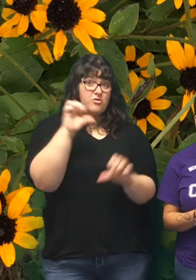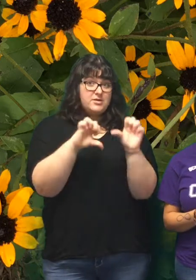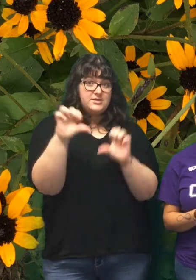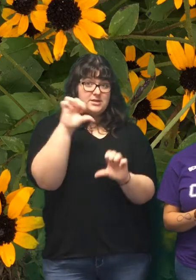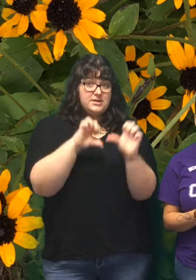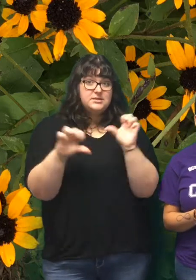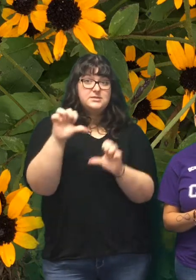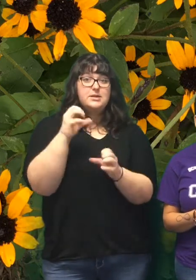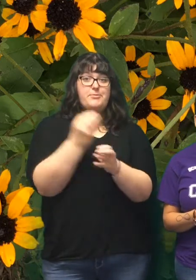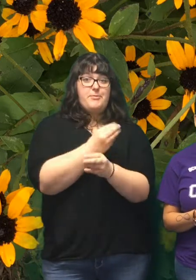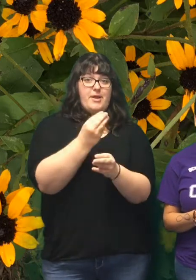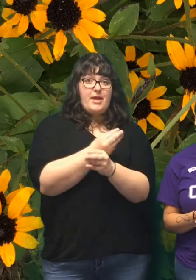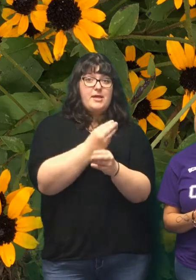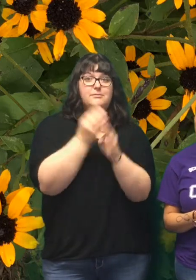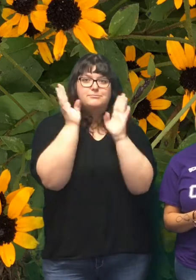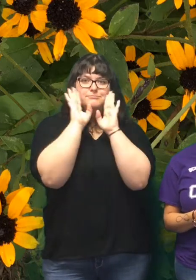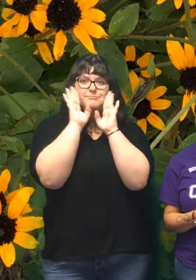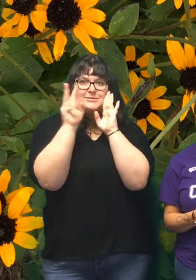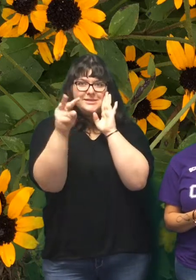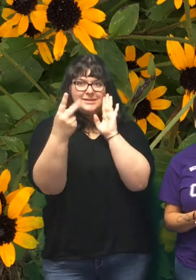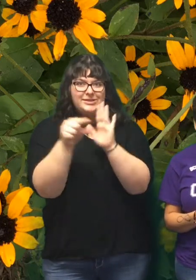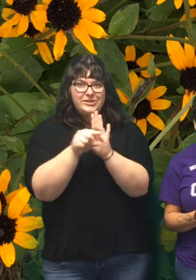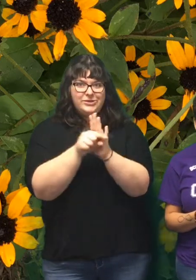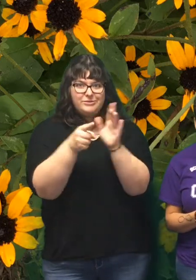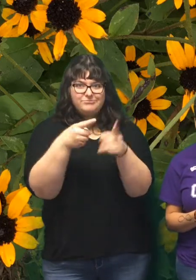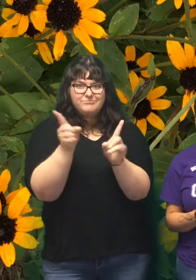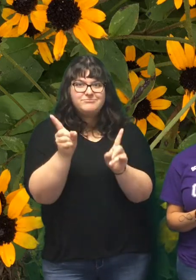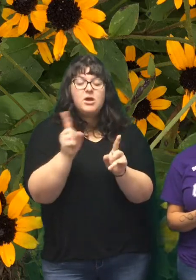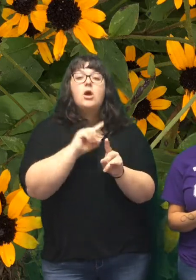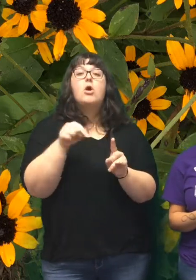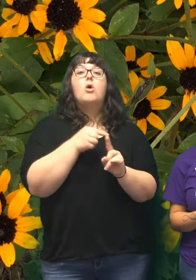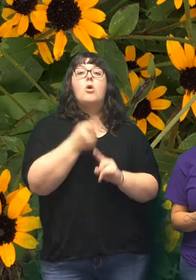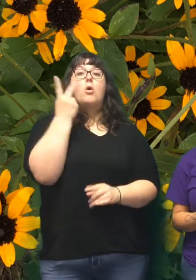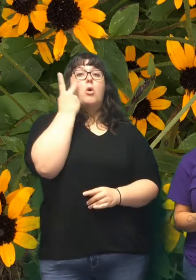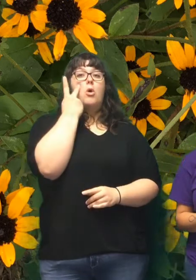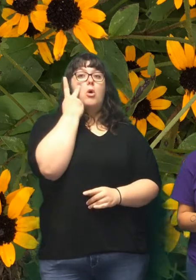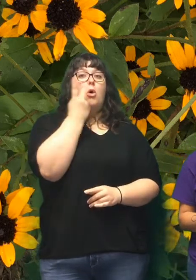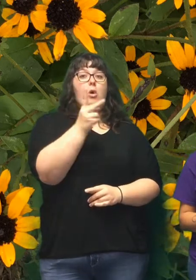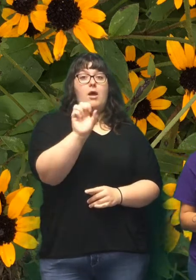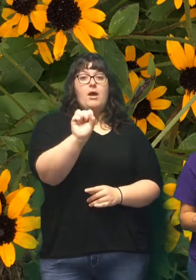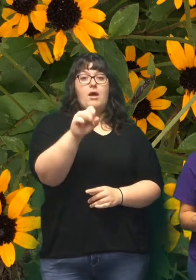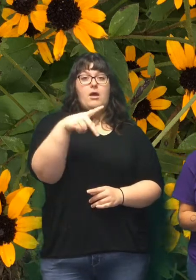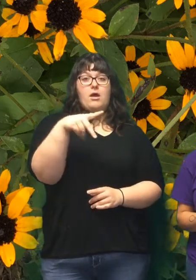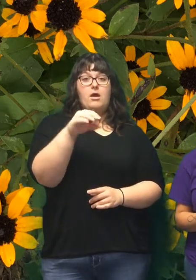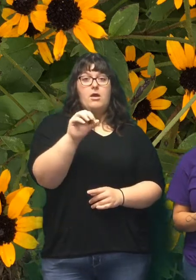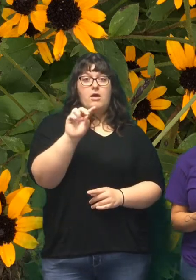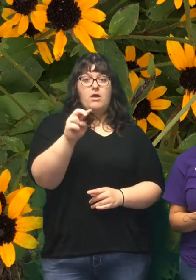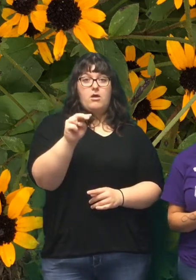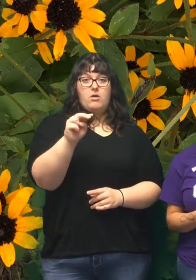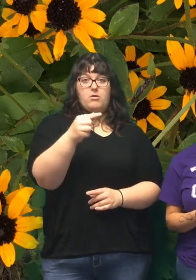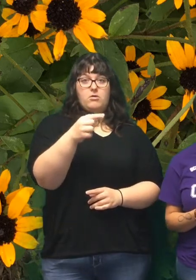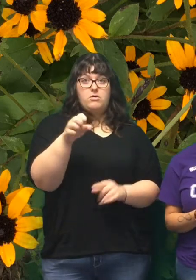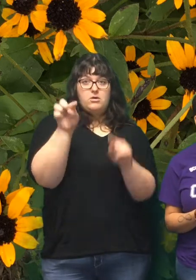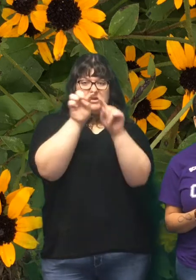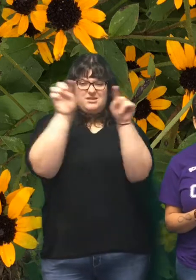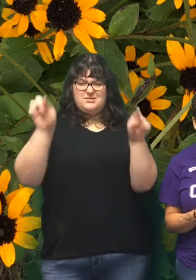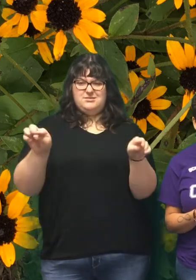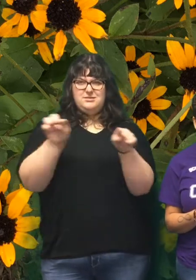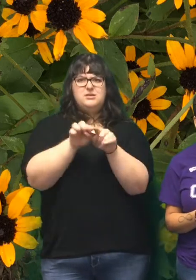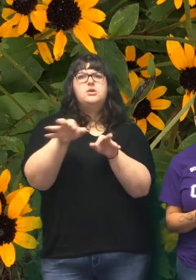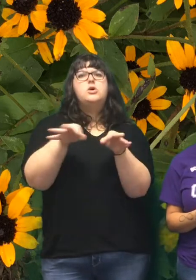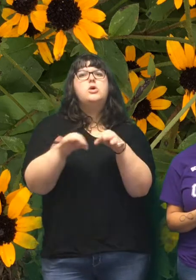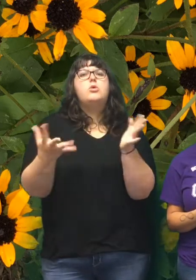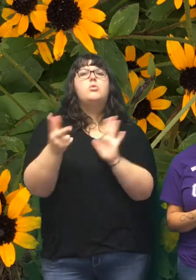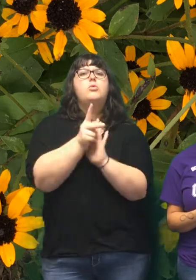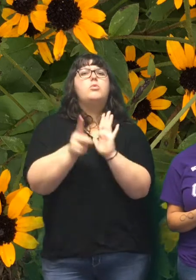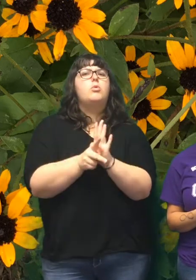science and math. Listen up, second graders. When we see a sponge is rectangular, this describes what property?